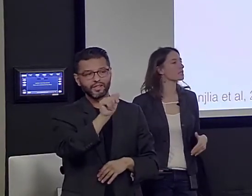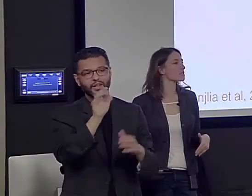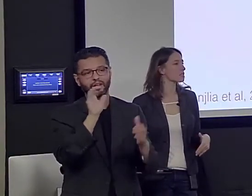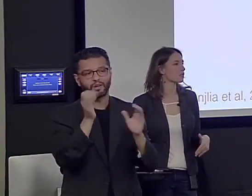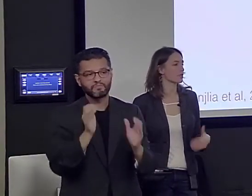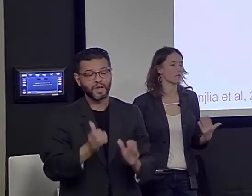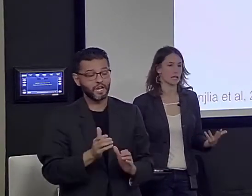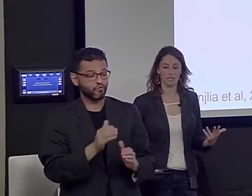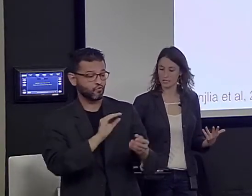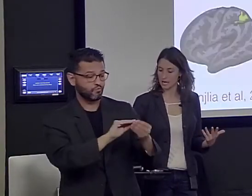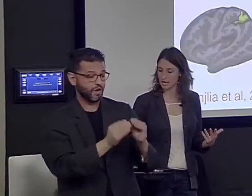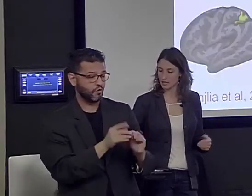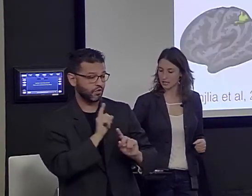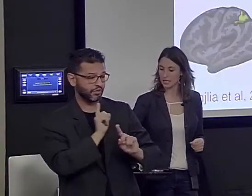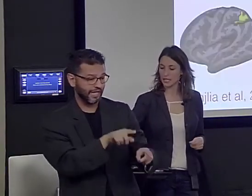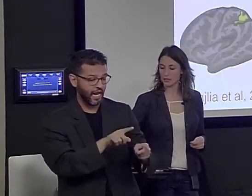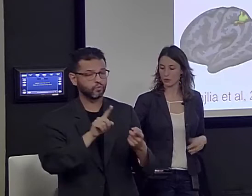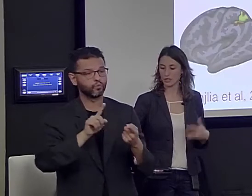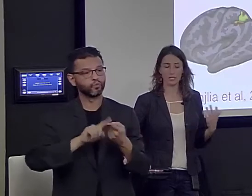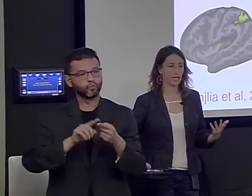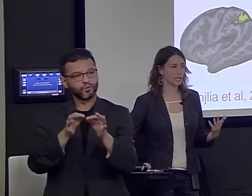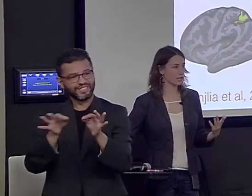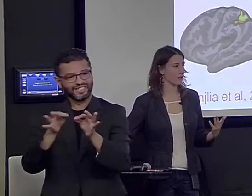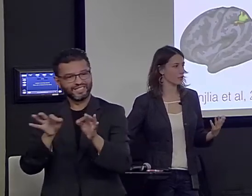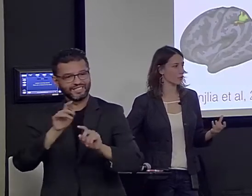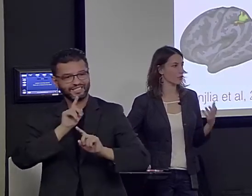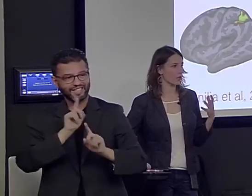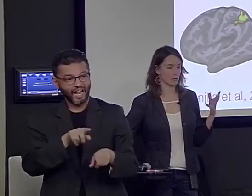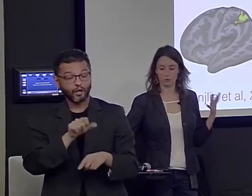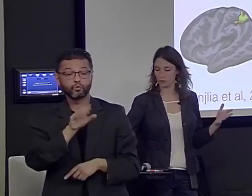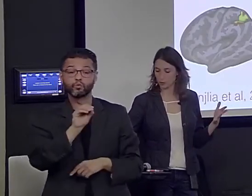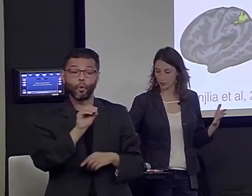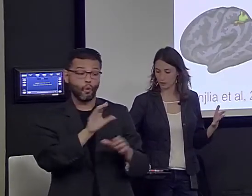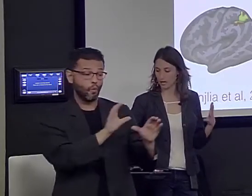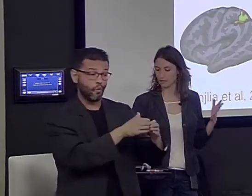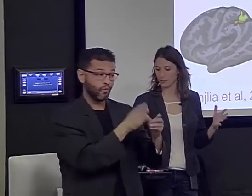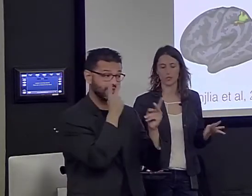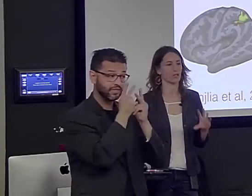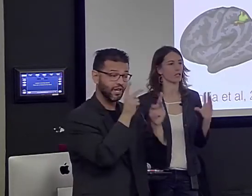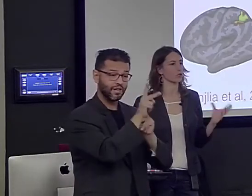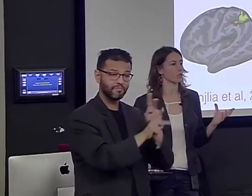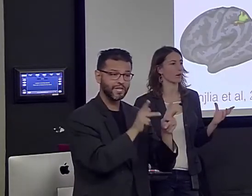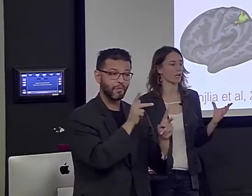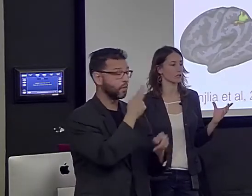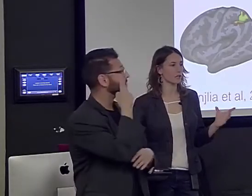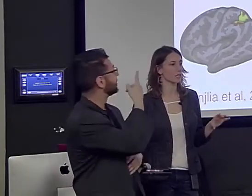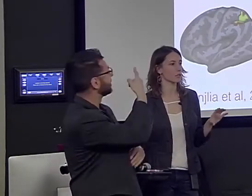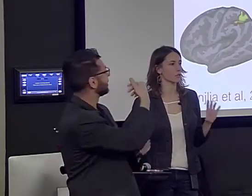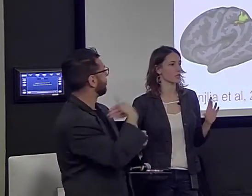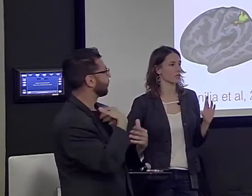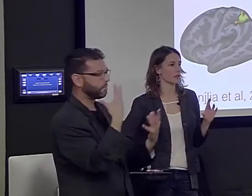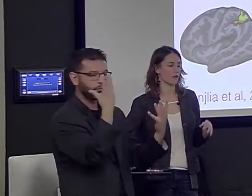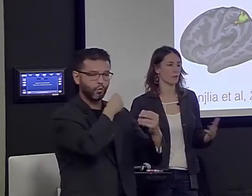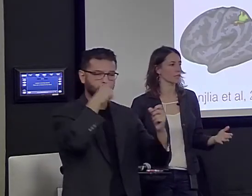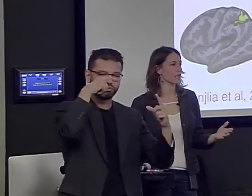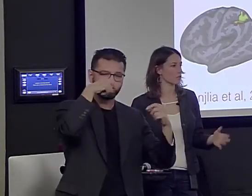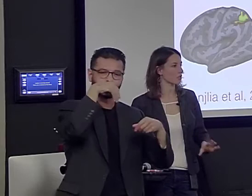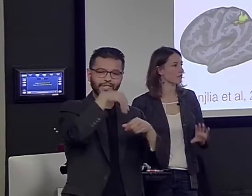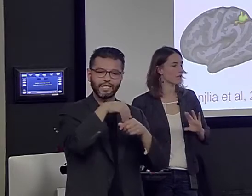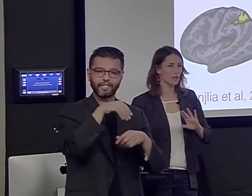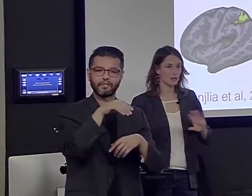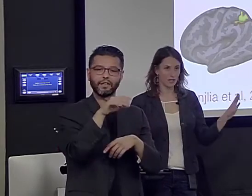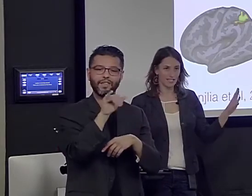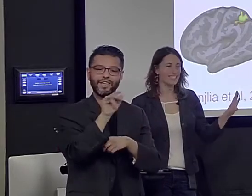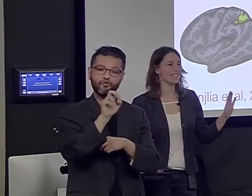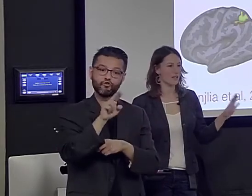the responses to the sentence task. So in sighted individuals, you get this really beautiful activation in the intraparietal sulcus, which is a replication